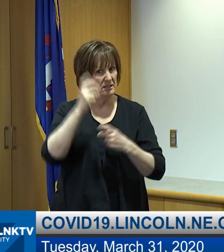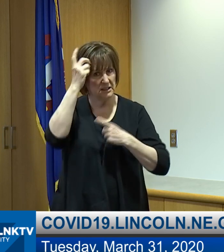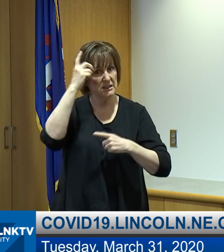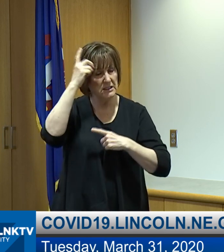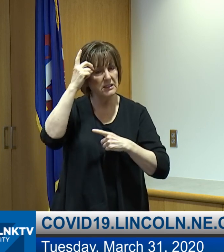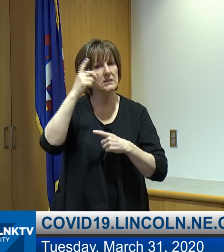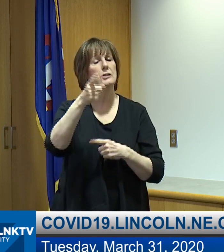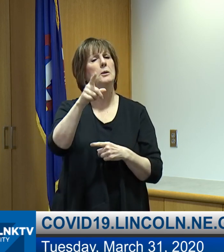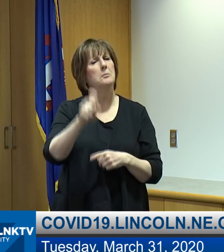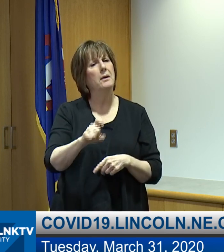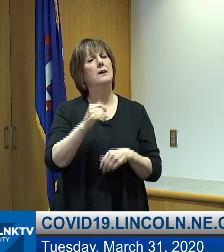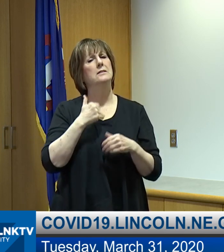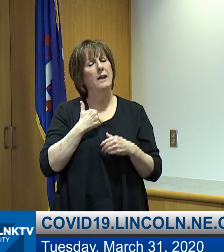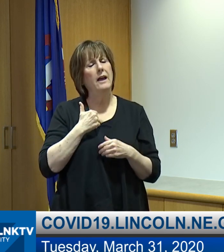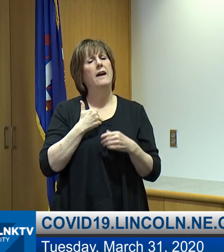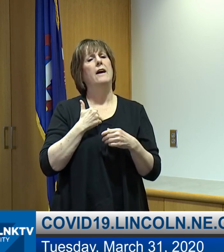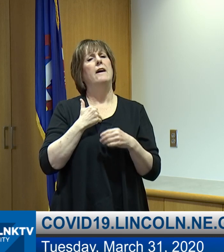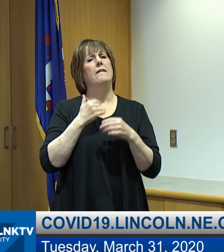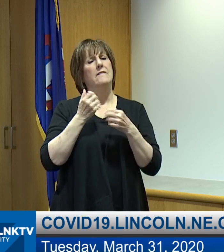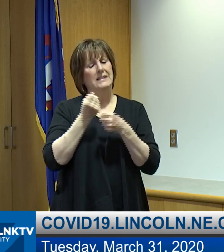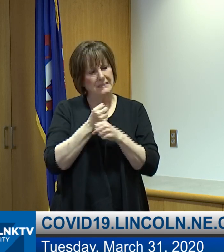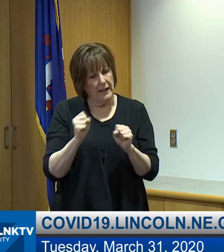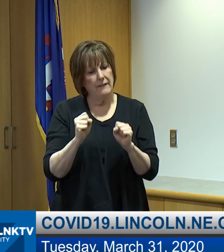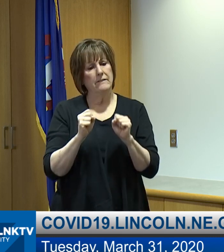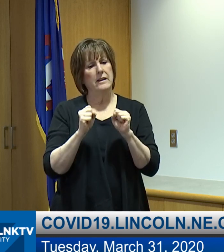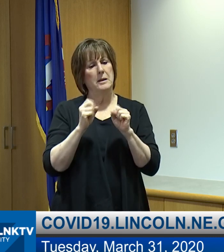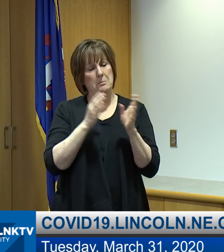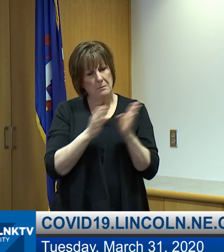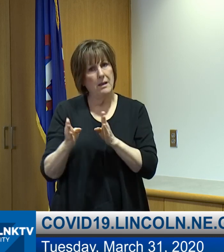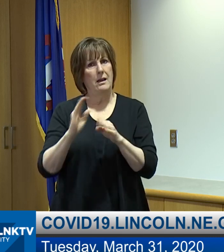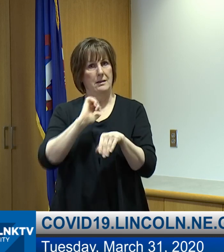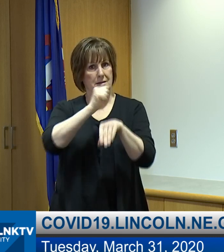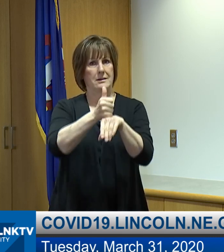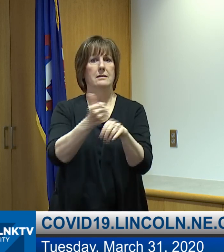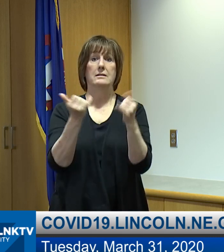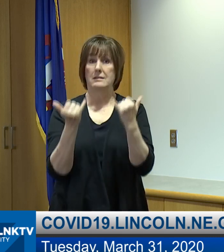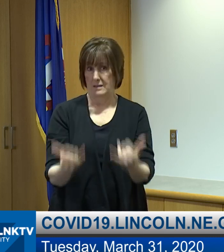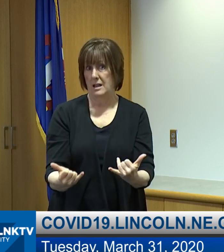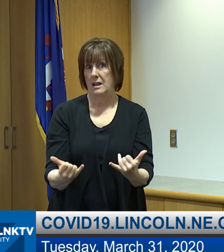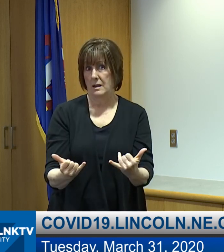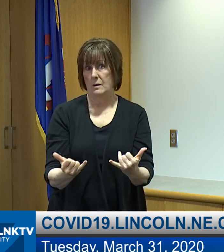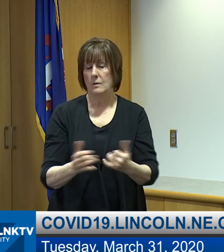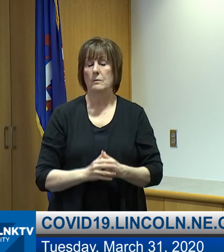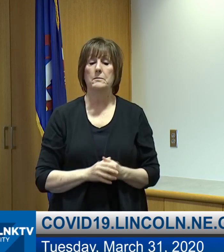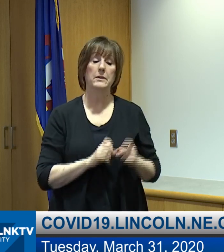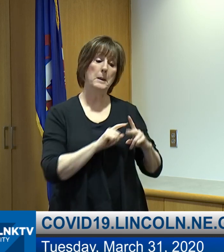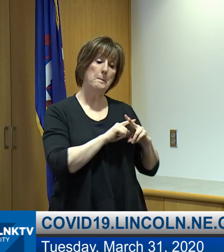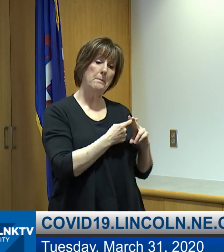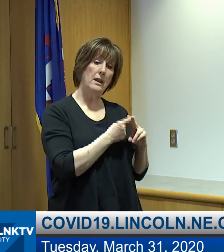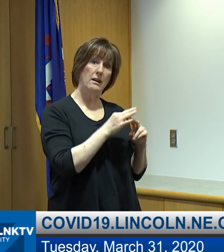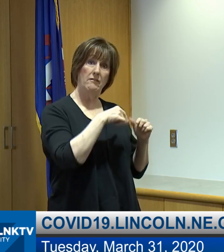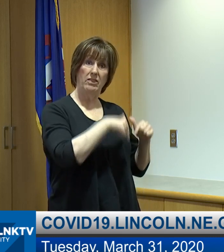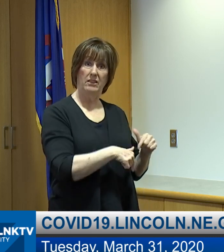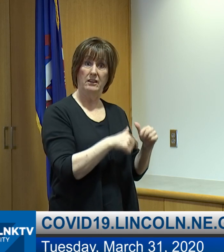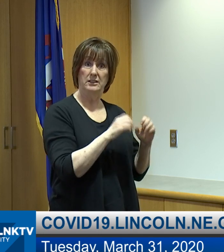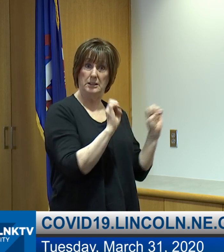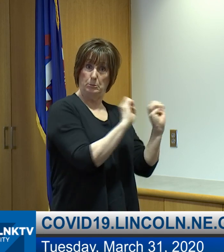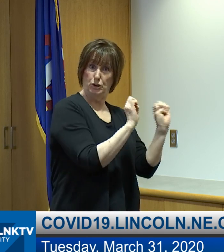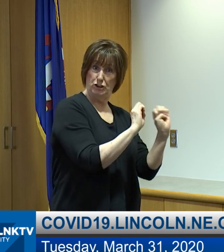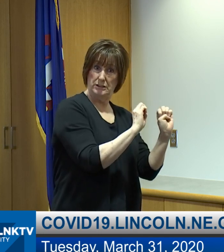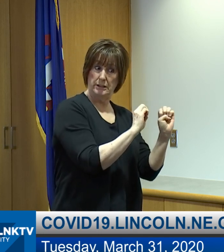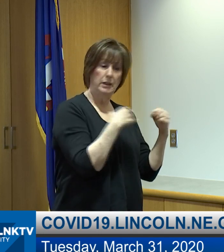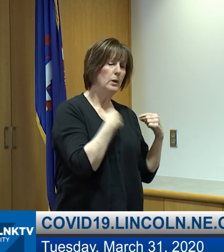and safety plans in place now in the event that they need them later. From the beginning of this public health emergency, we